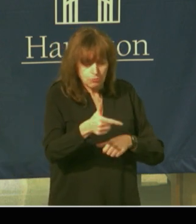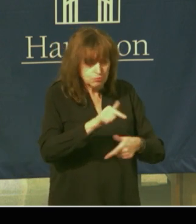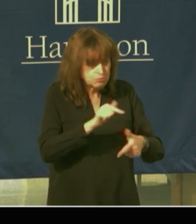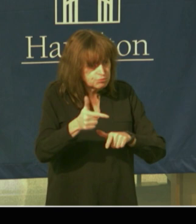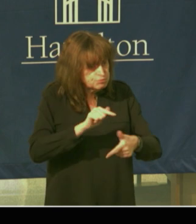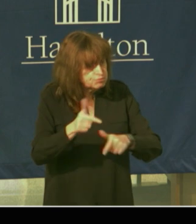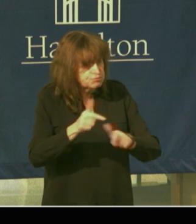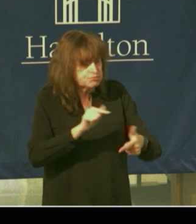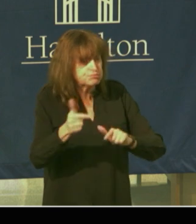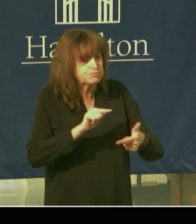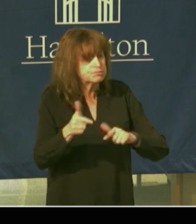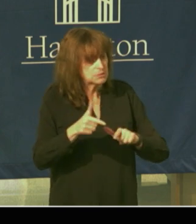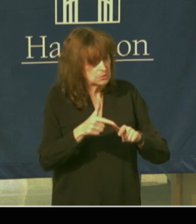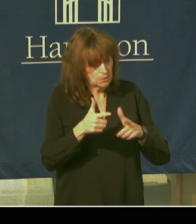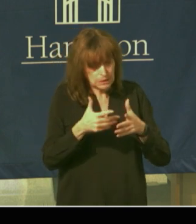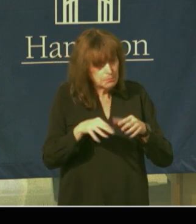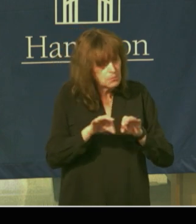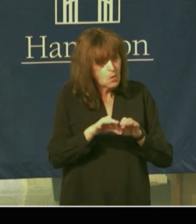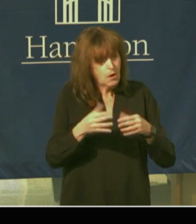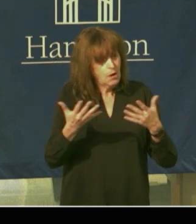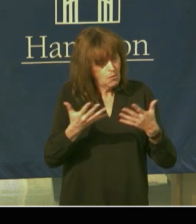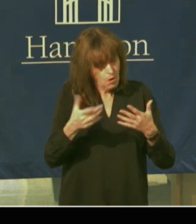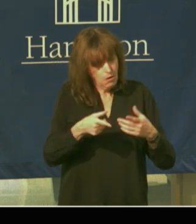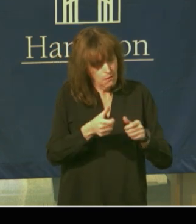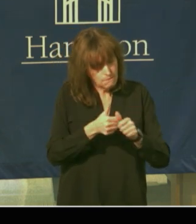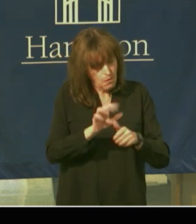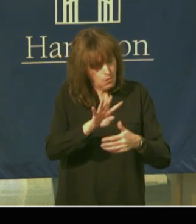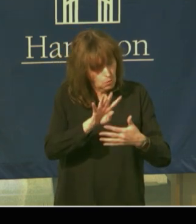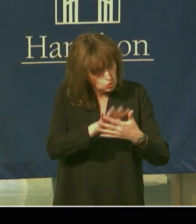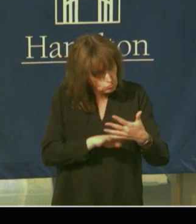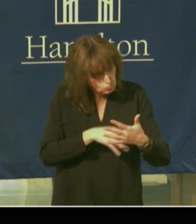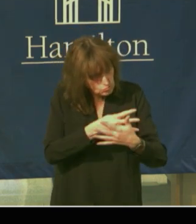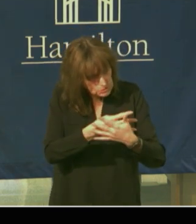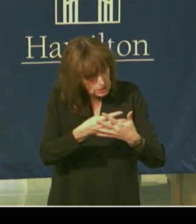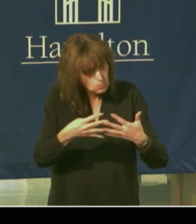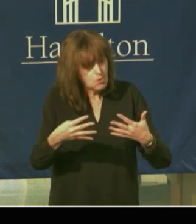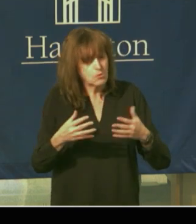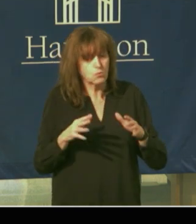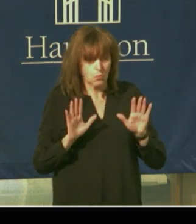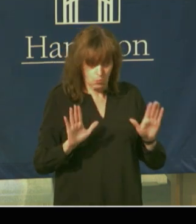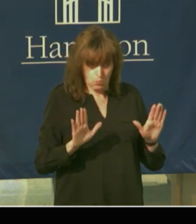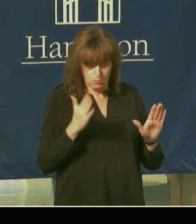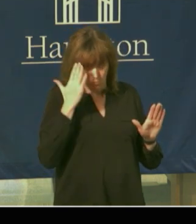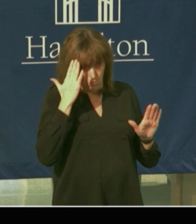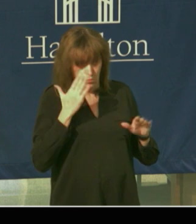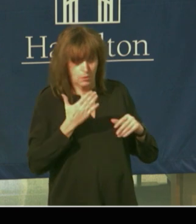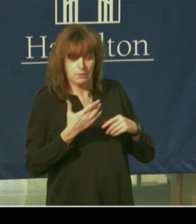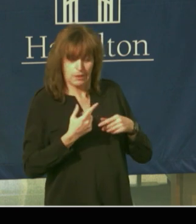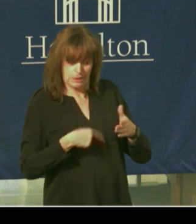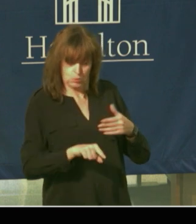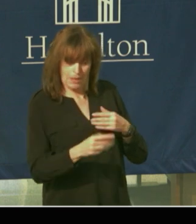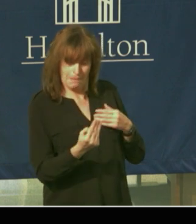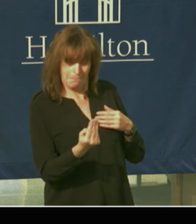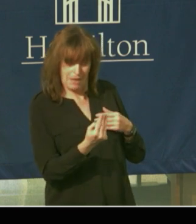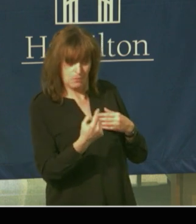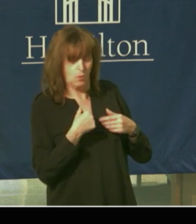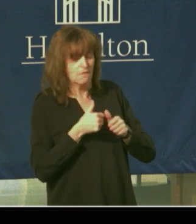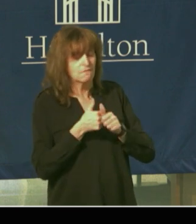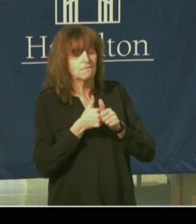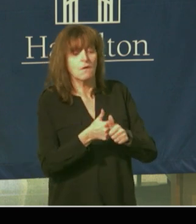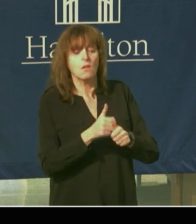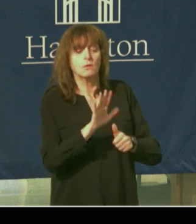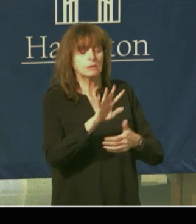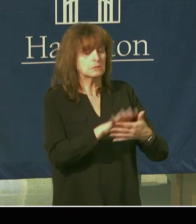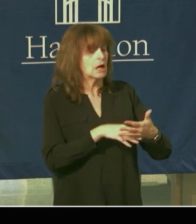to Saturday service, Monday to Saturday, Sunday service on Sunday. And that's really in an effort to ensure that we continue to provide this service in a reliable